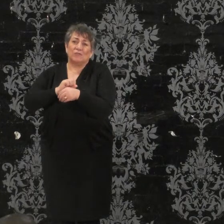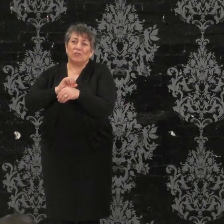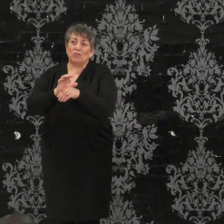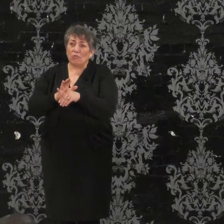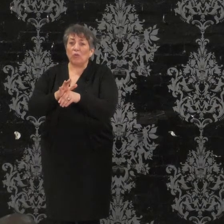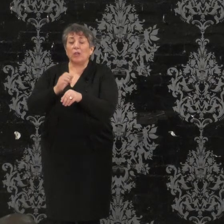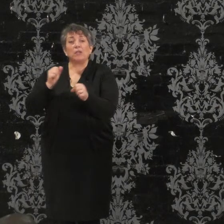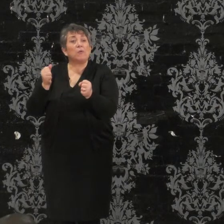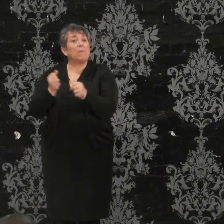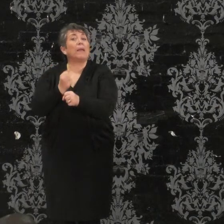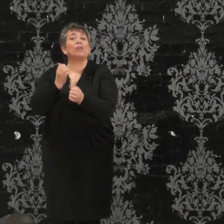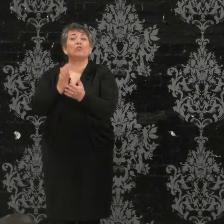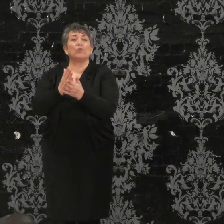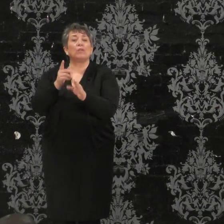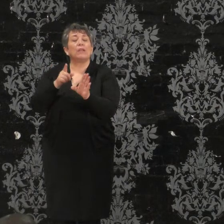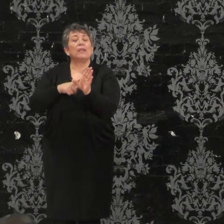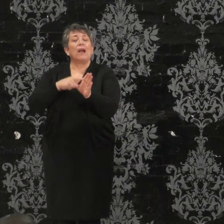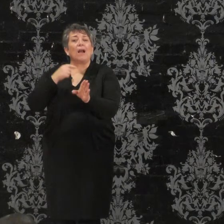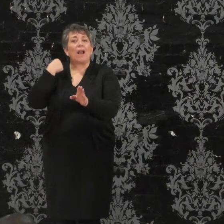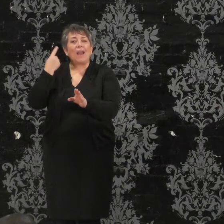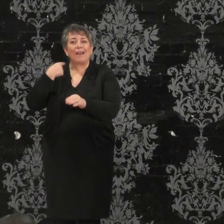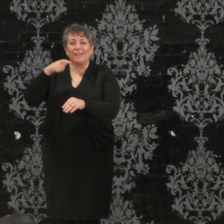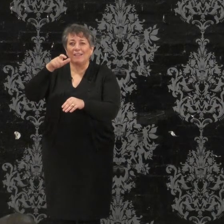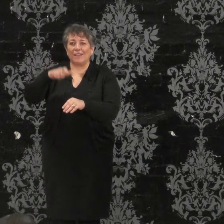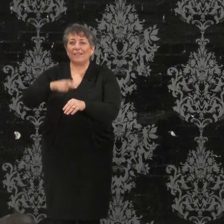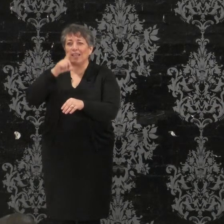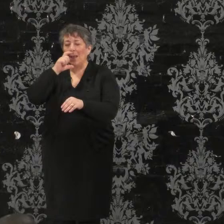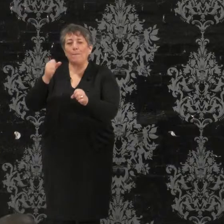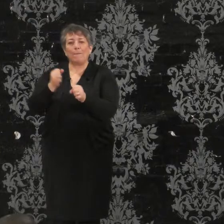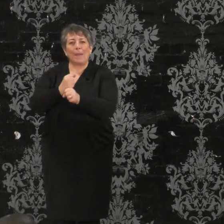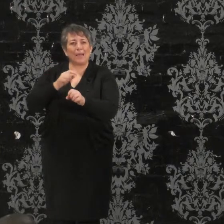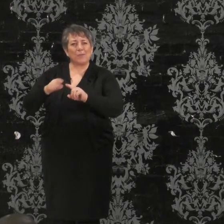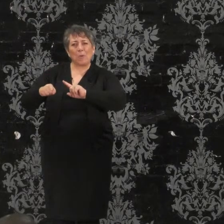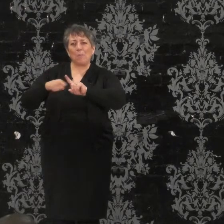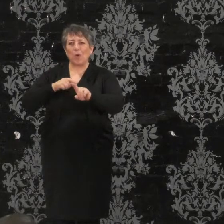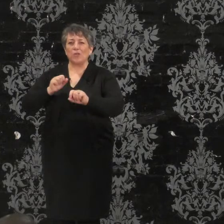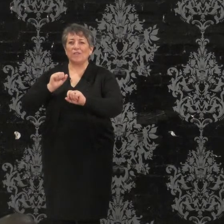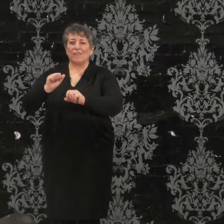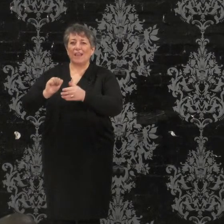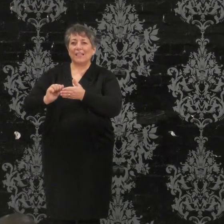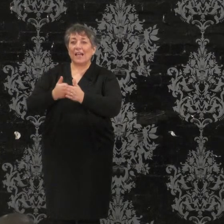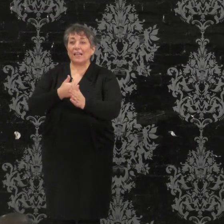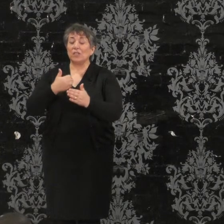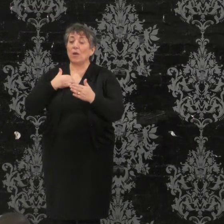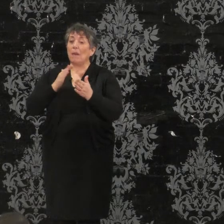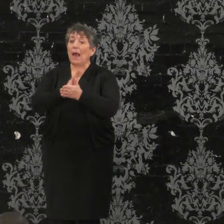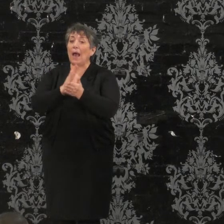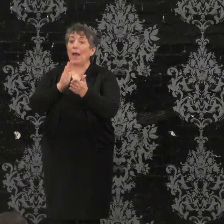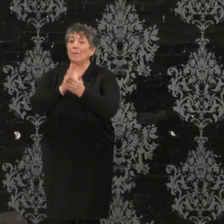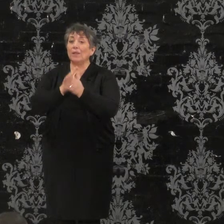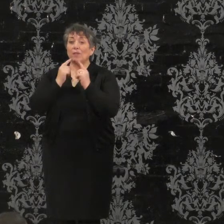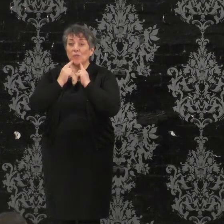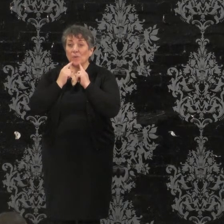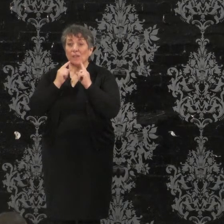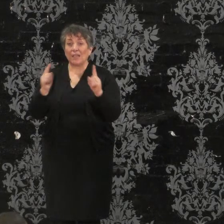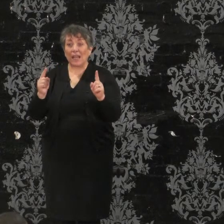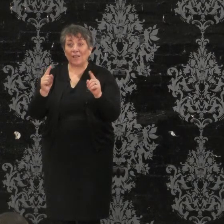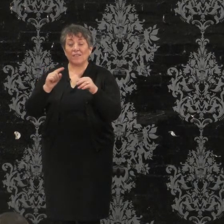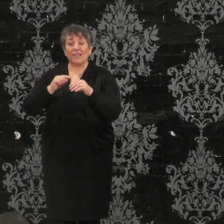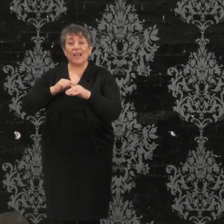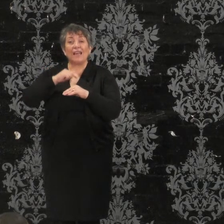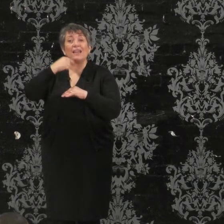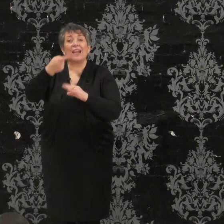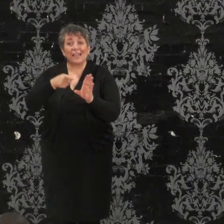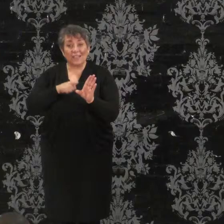their talents. So I'm pleased today to announce that next year, over the course of just 12